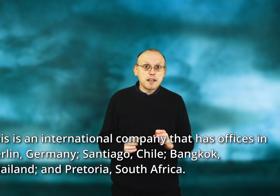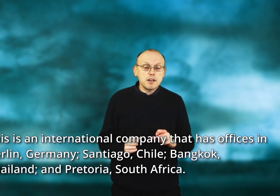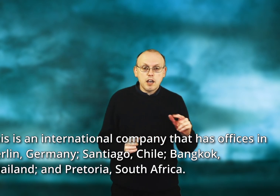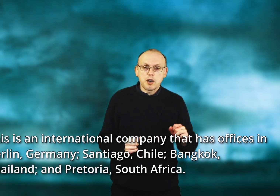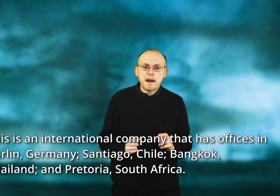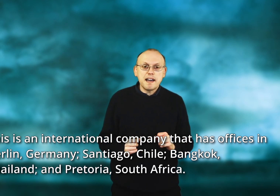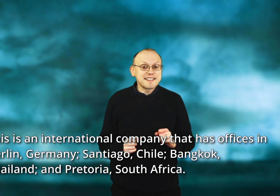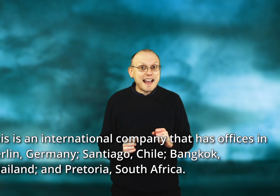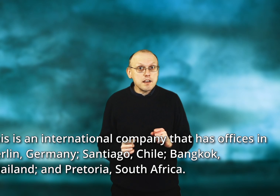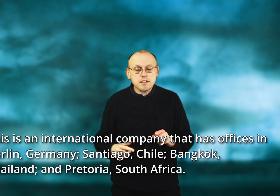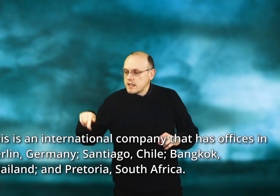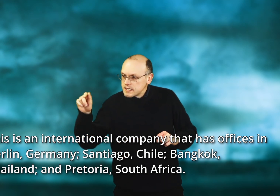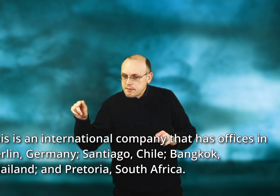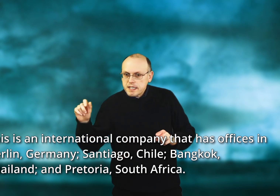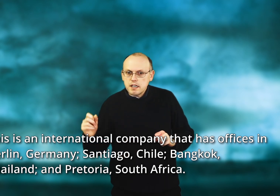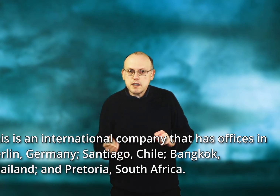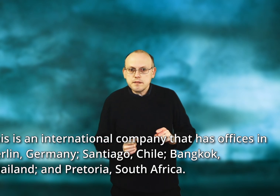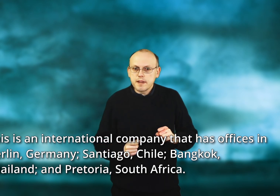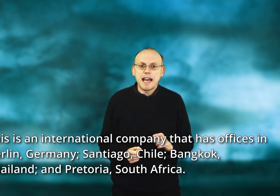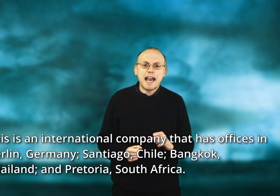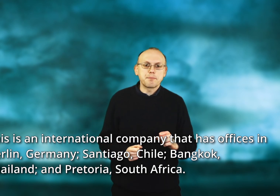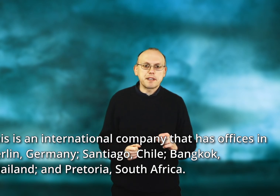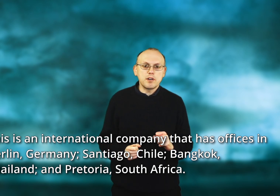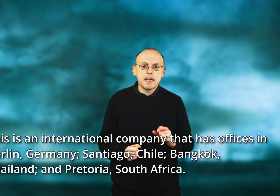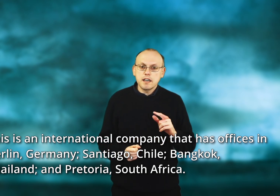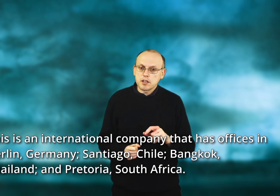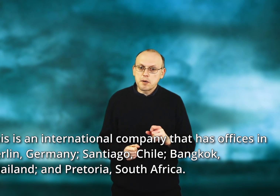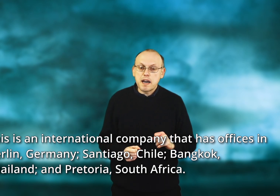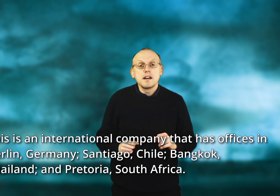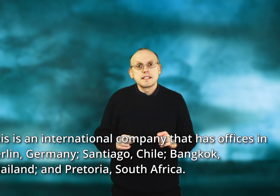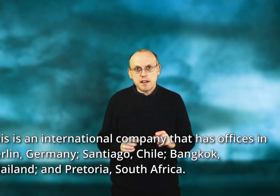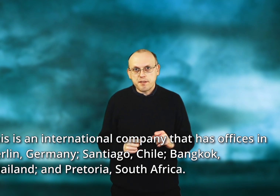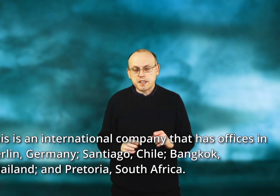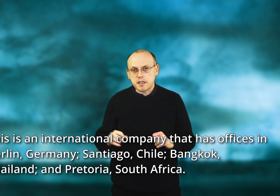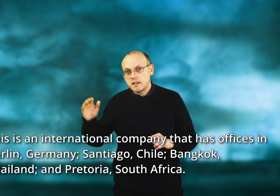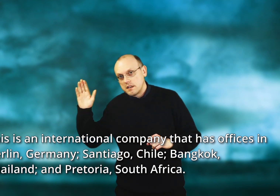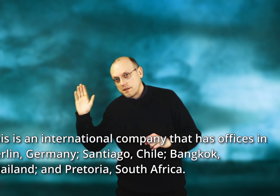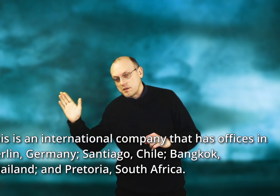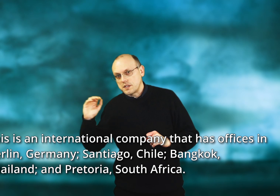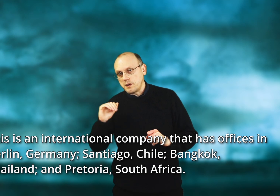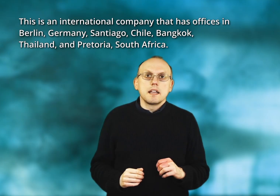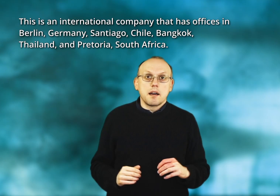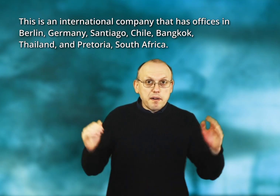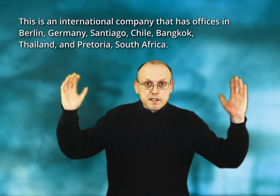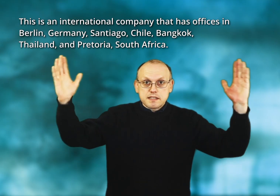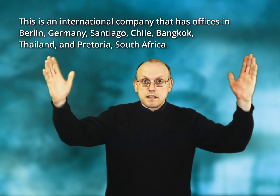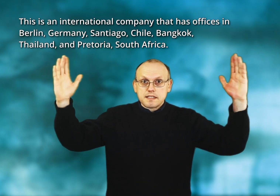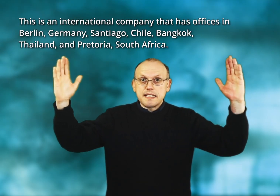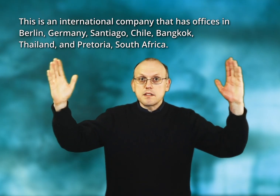Bangkok, Thailand, semicolon, and Pretoria, South Africa, full stop. Now my first sentence